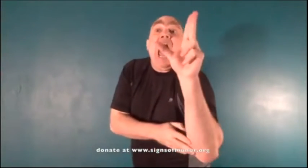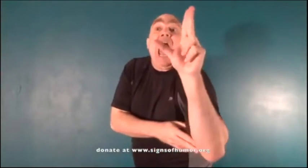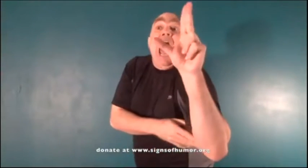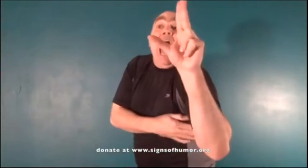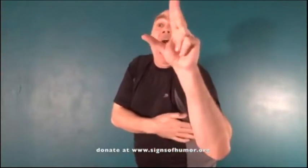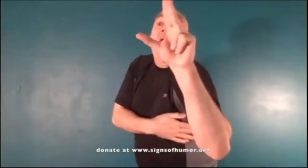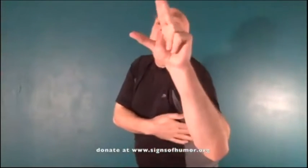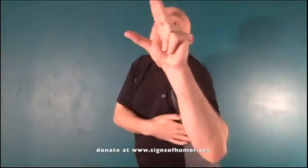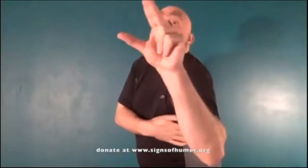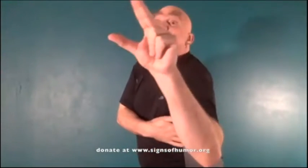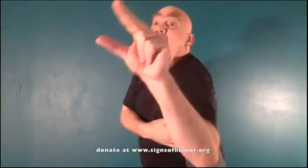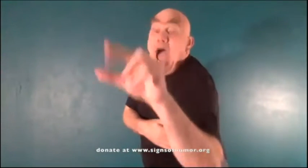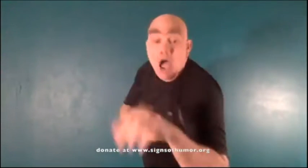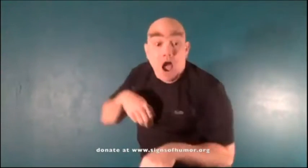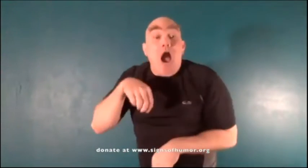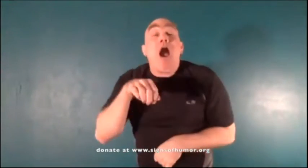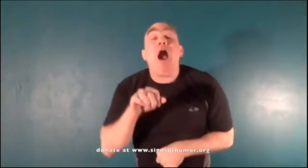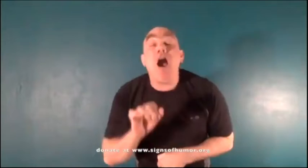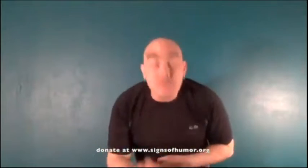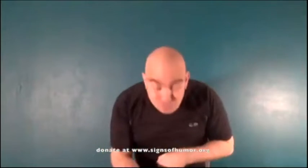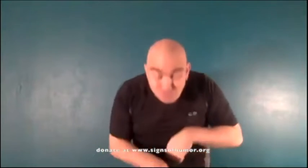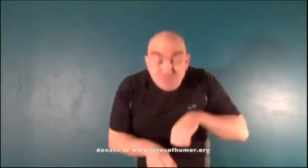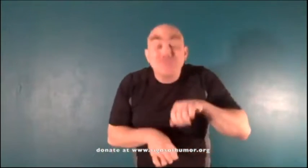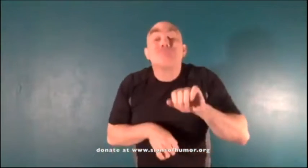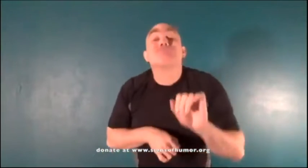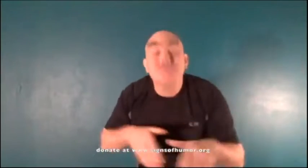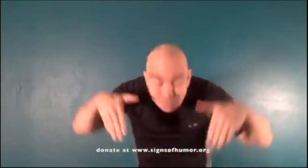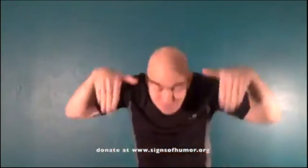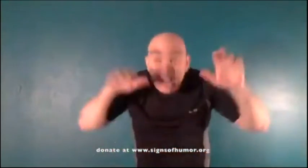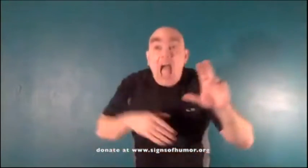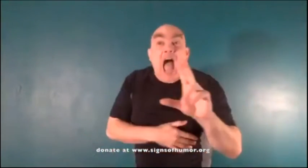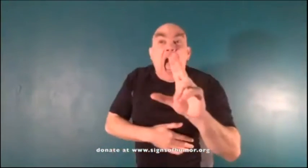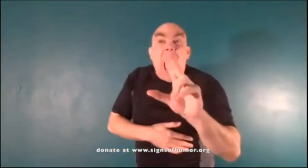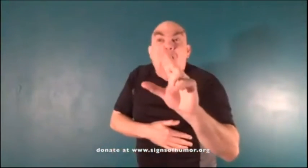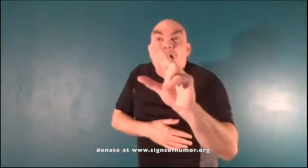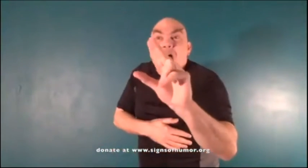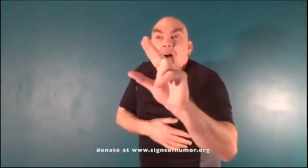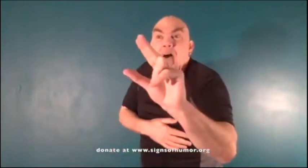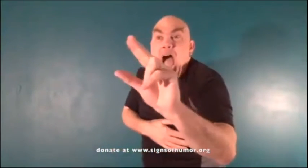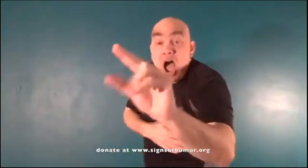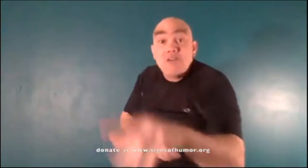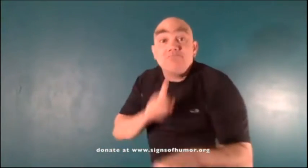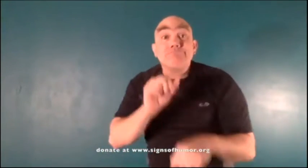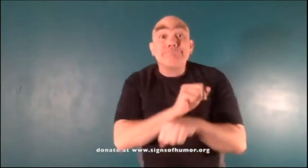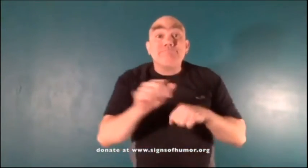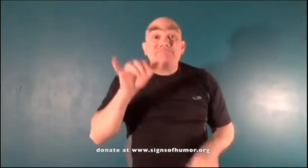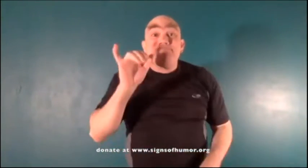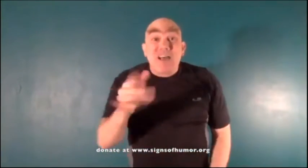hand out to sign no, hoping that the dog knows sign language, it gets too